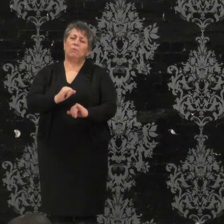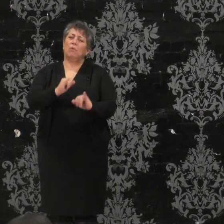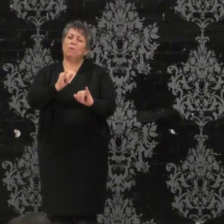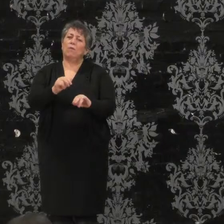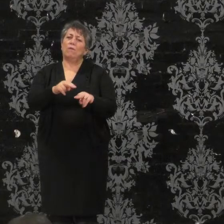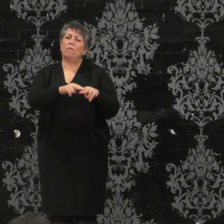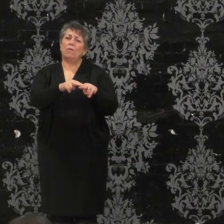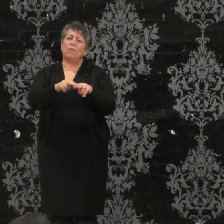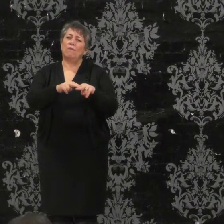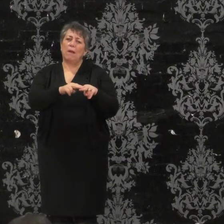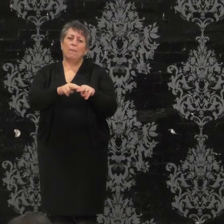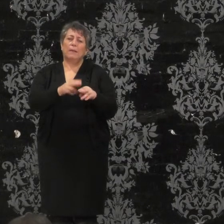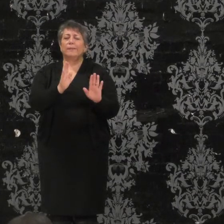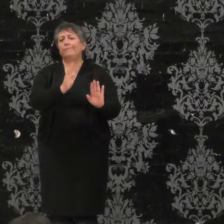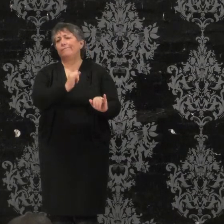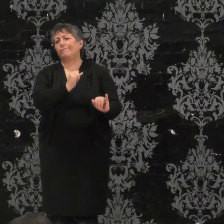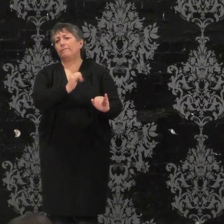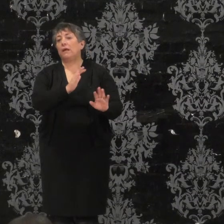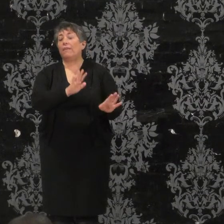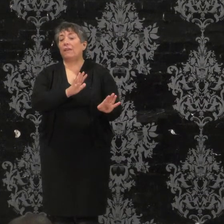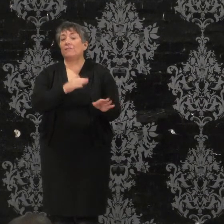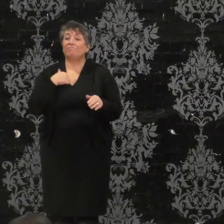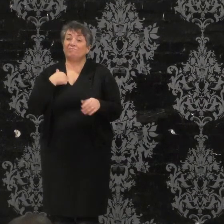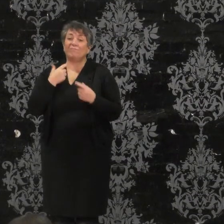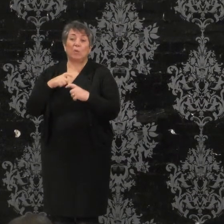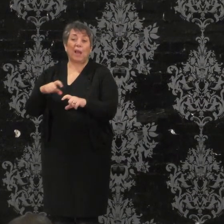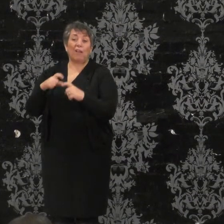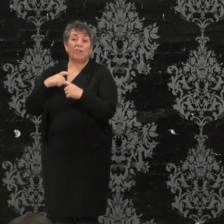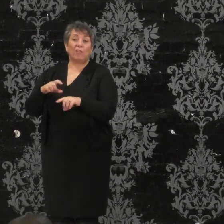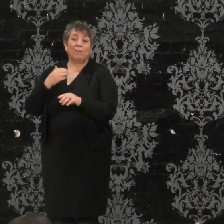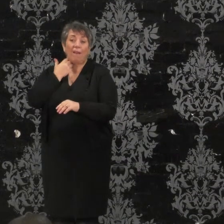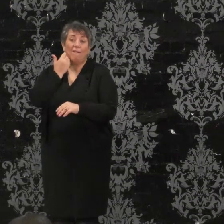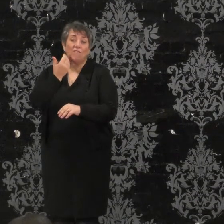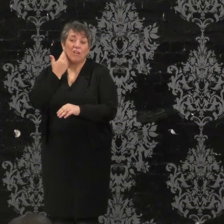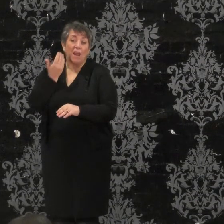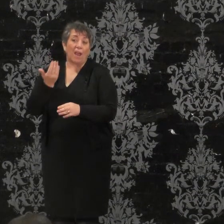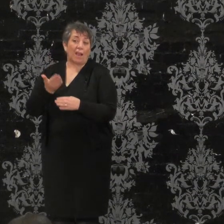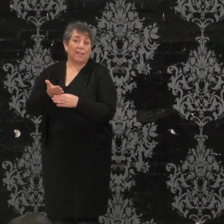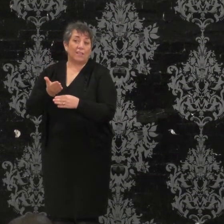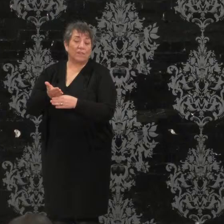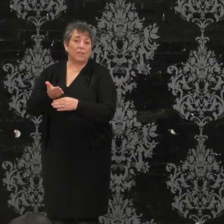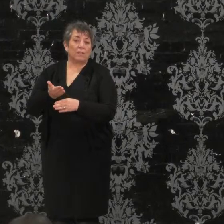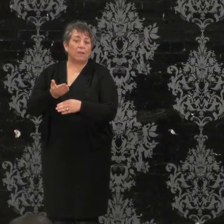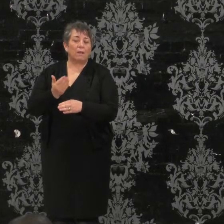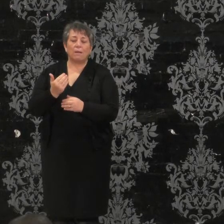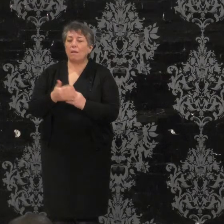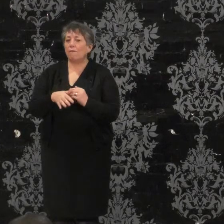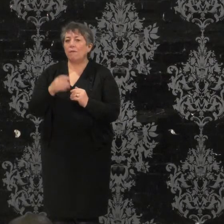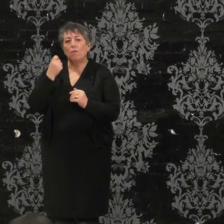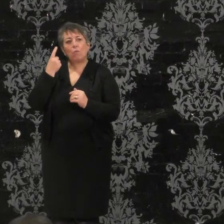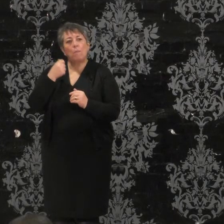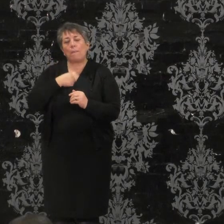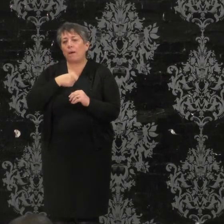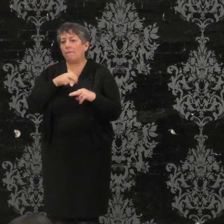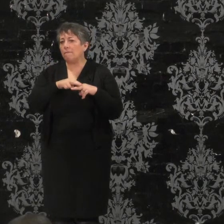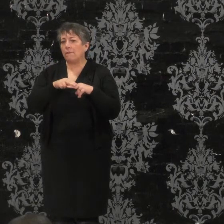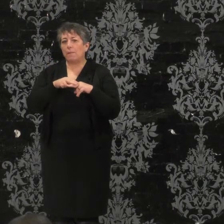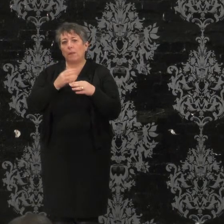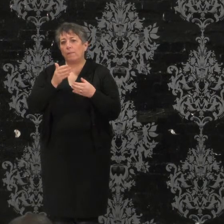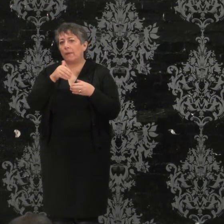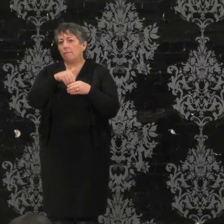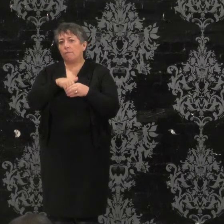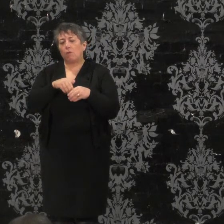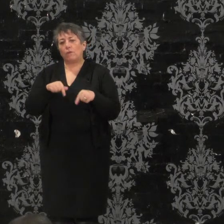on with my daily activities. I never once thought knife crime could ever hit my